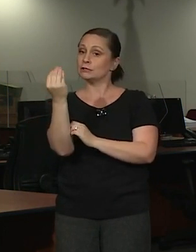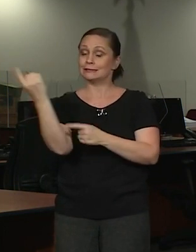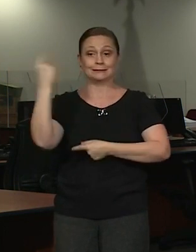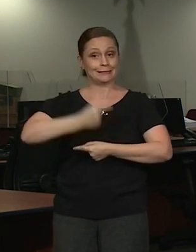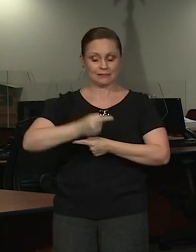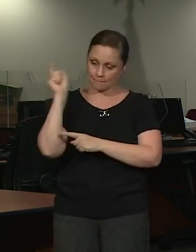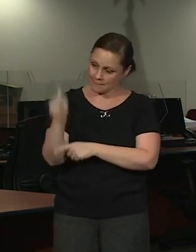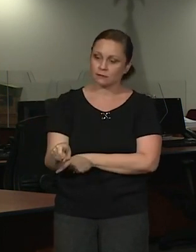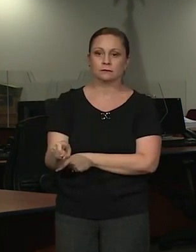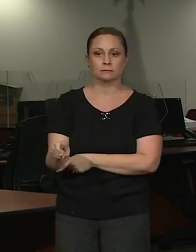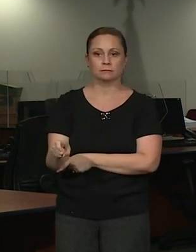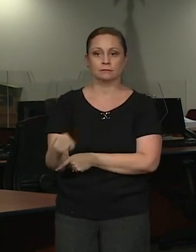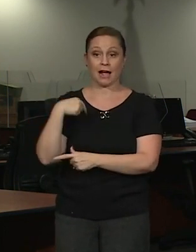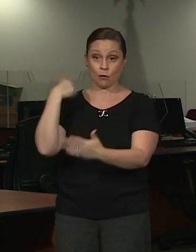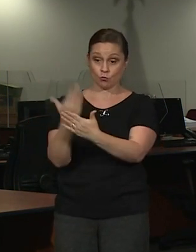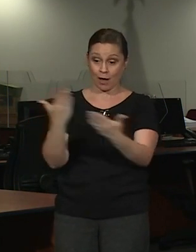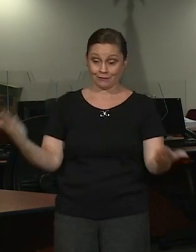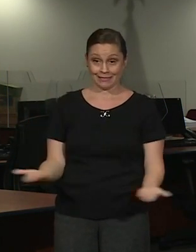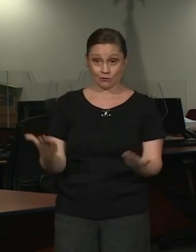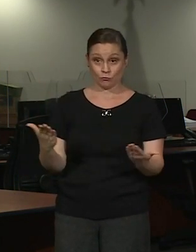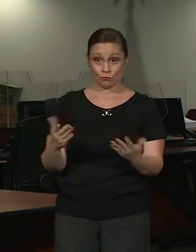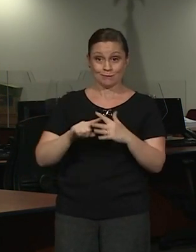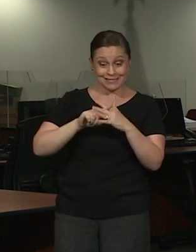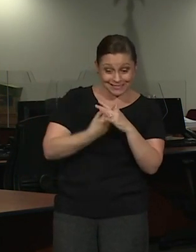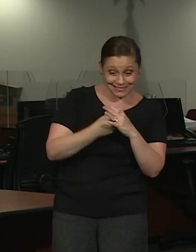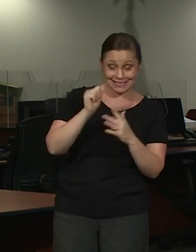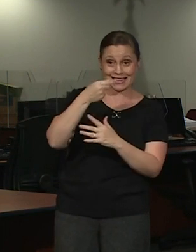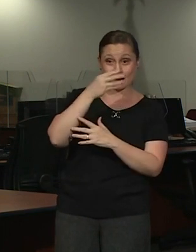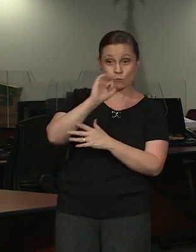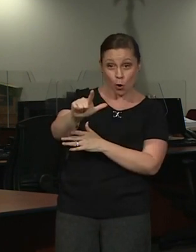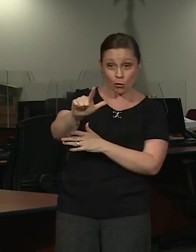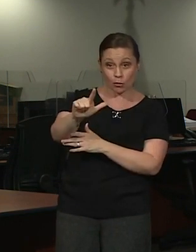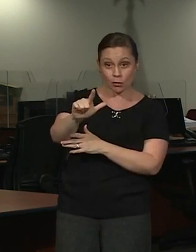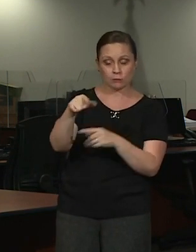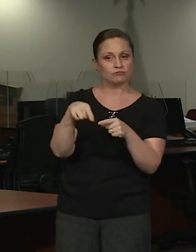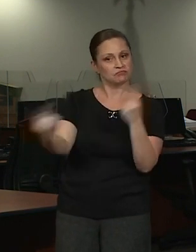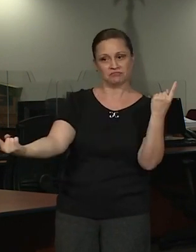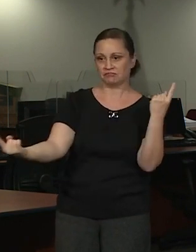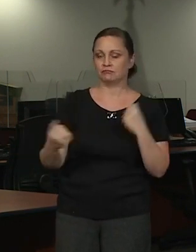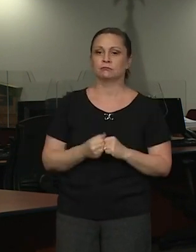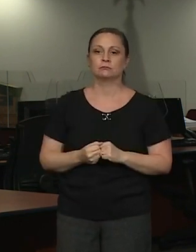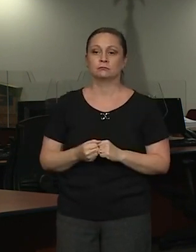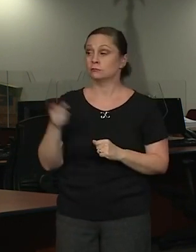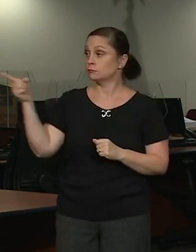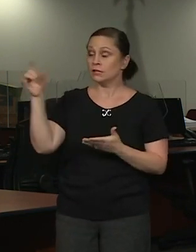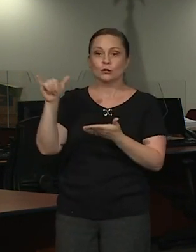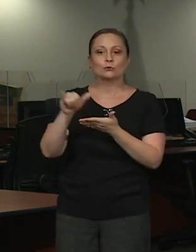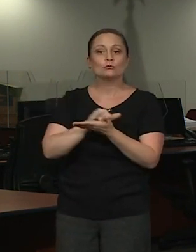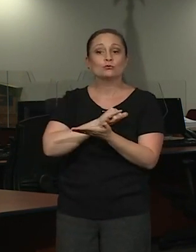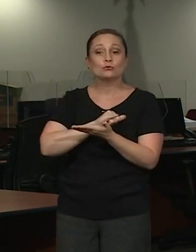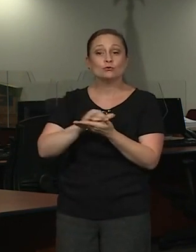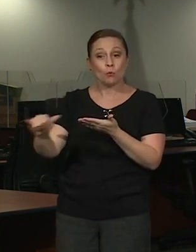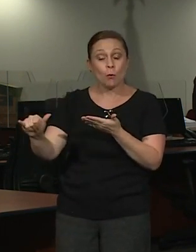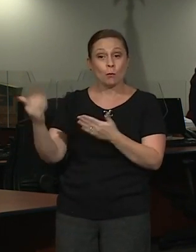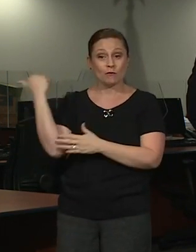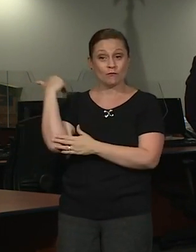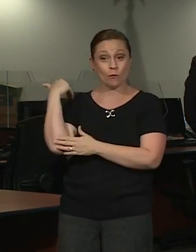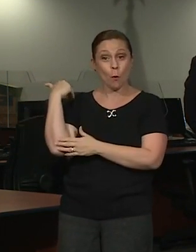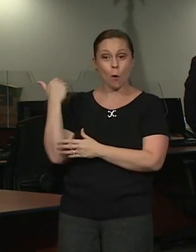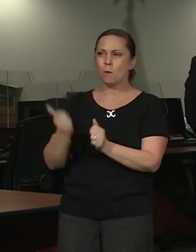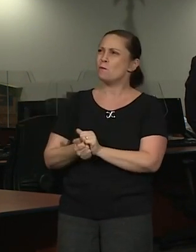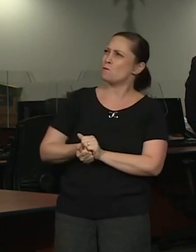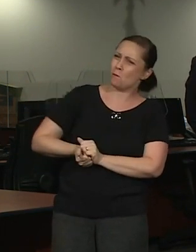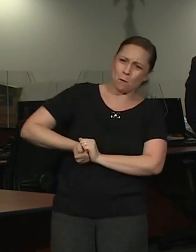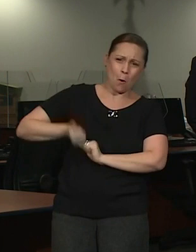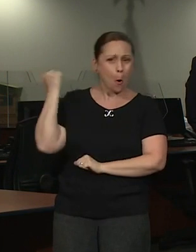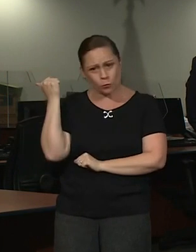April, it was just the opposite. New York, which was once our country's epicenter for COVID-19, is now